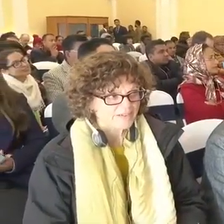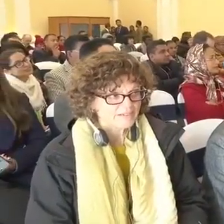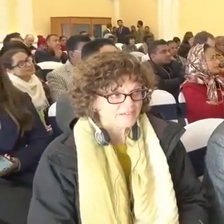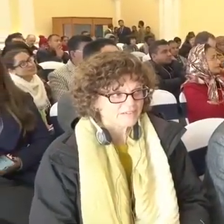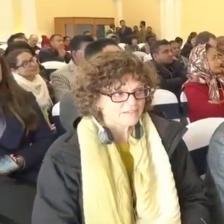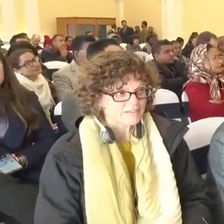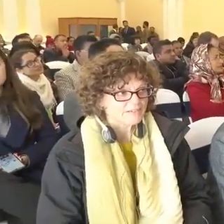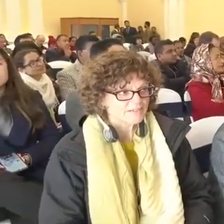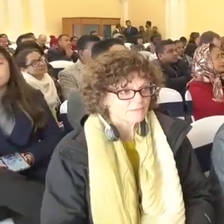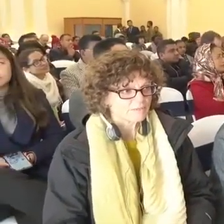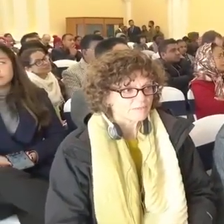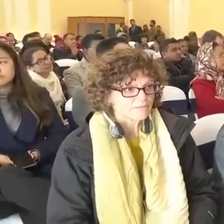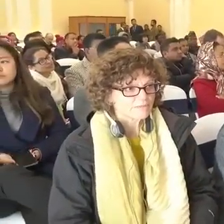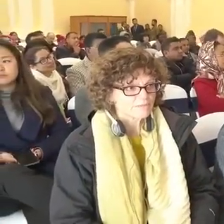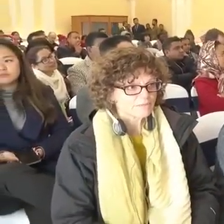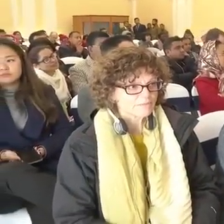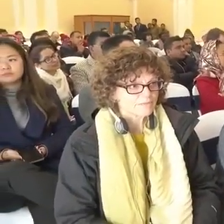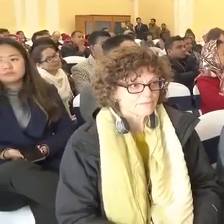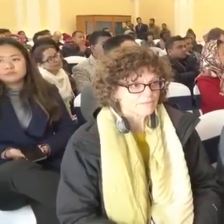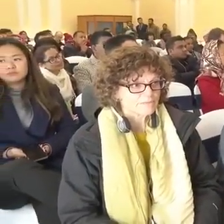5%.